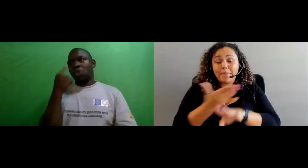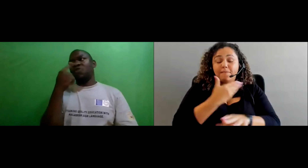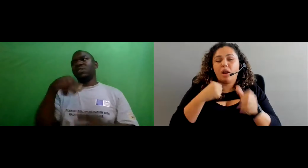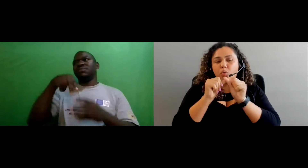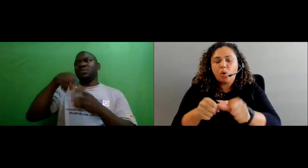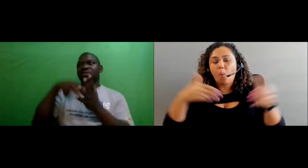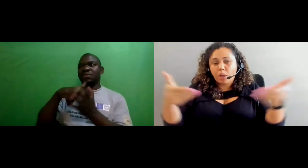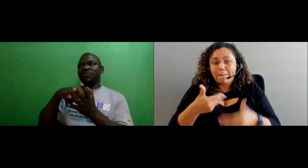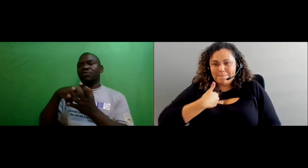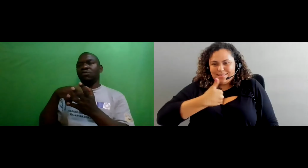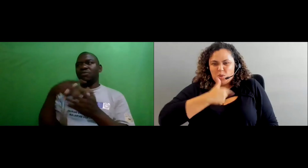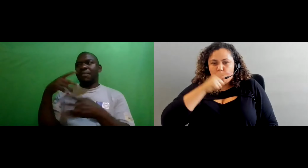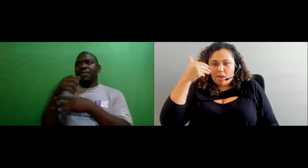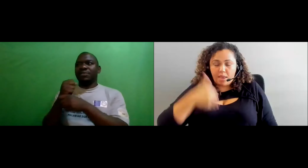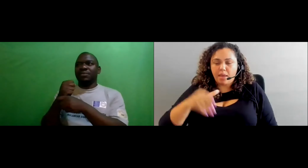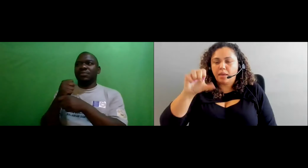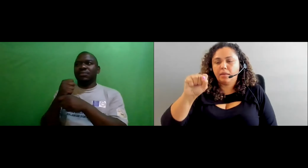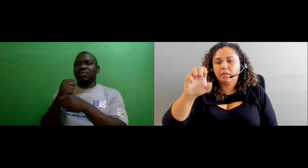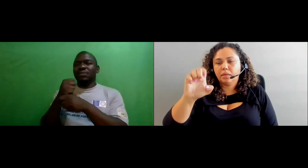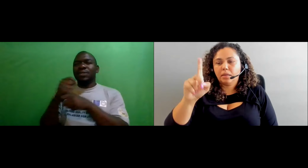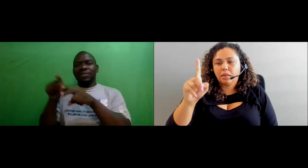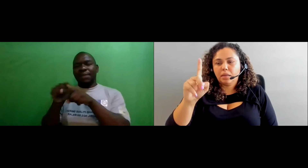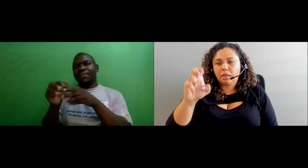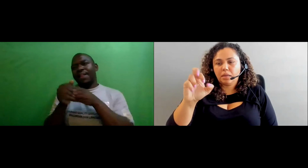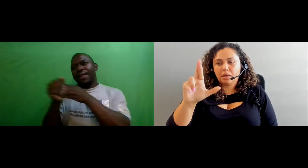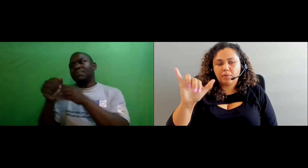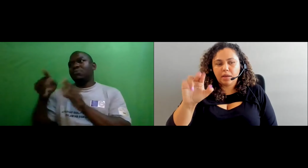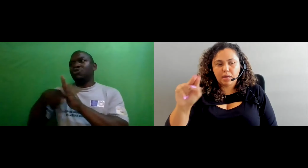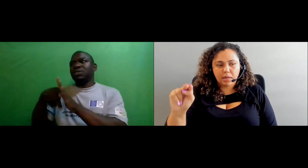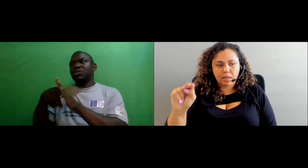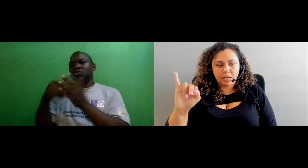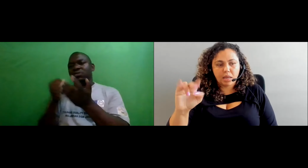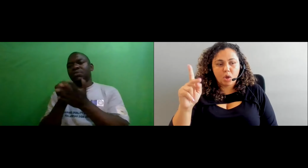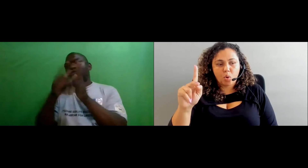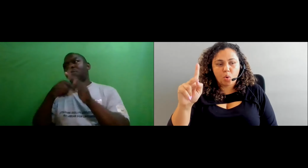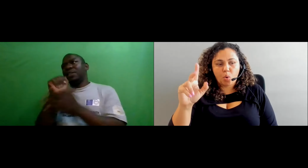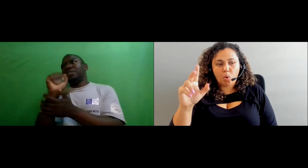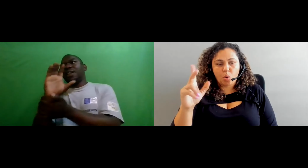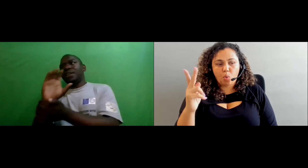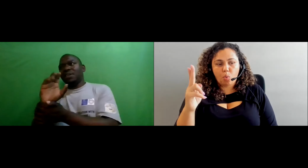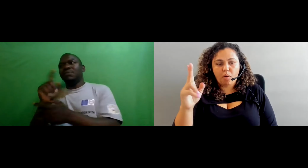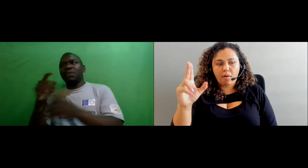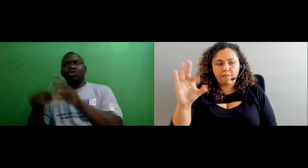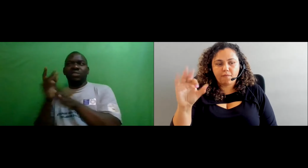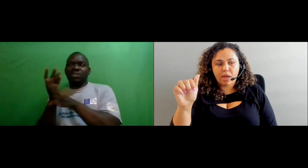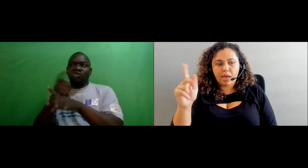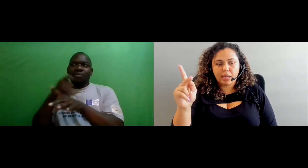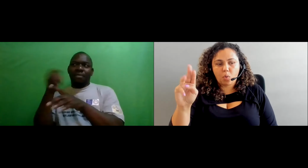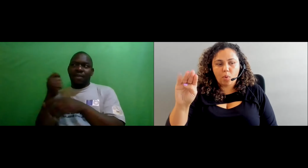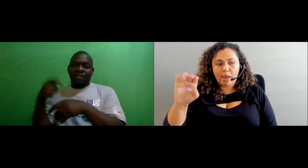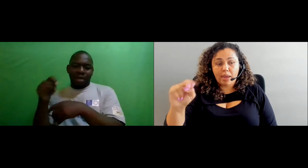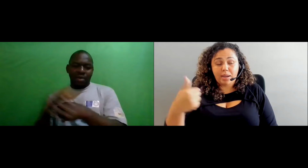want to introduce myself. I'm Sekerani Kufakwina. I'm representing the Malawi National Association of the Deaf, and I was the lead for